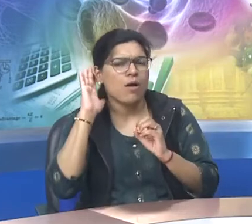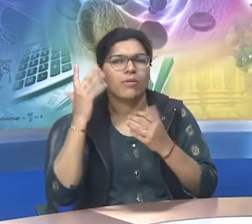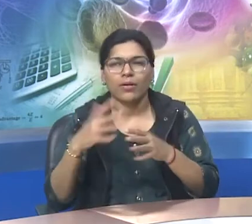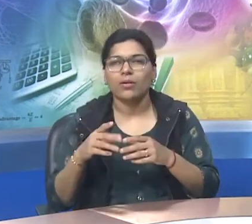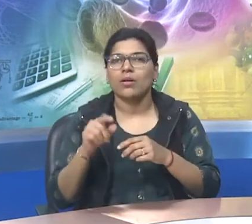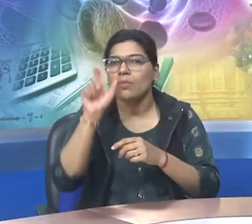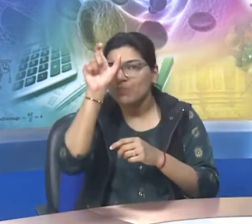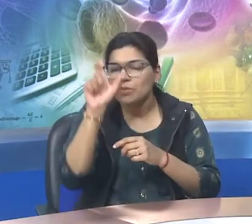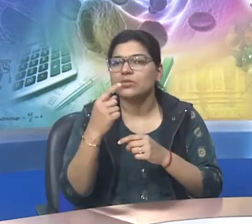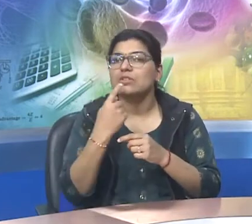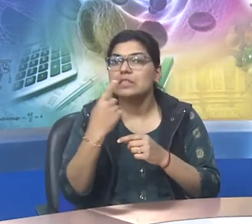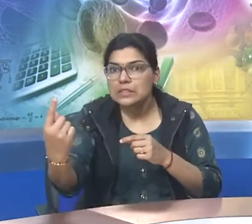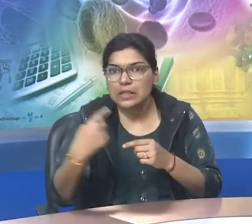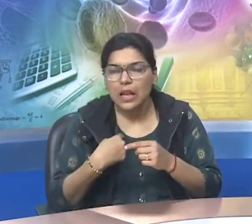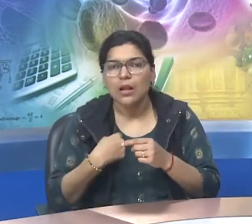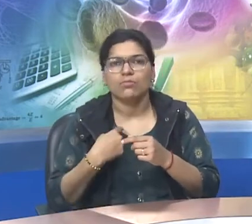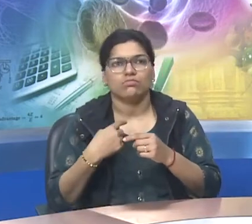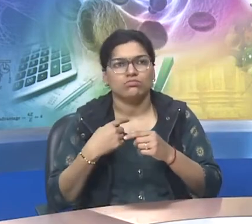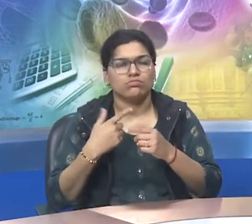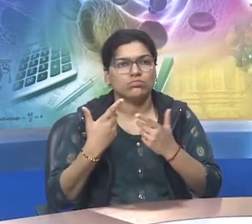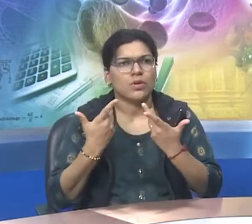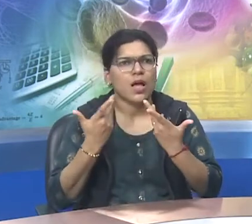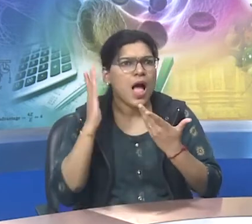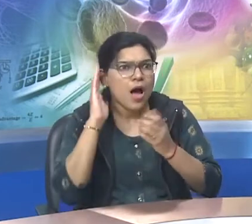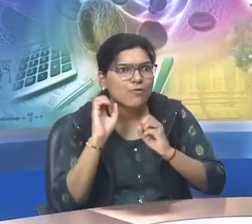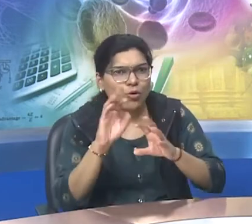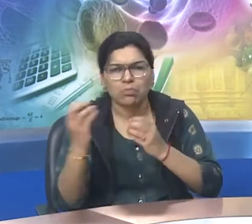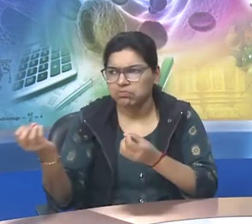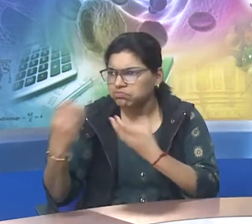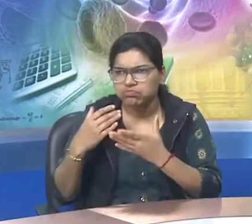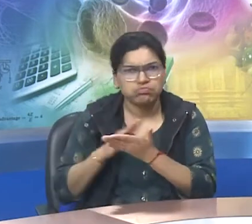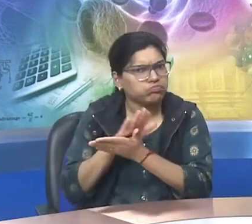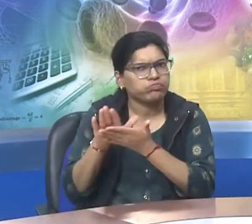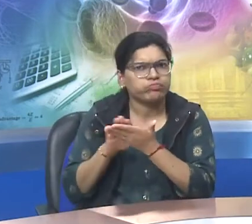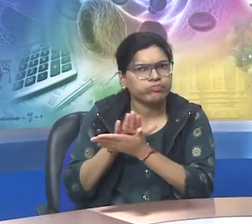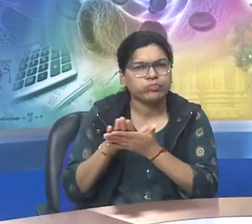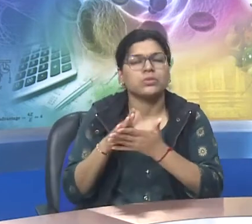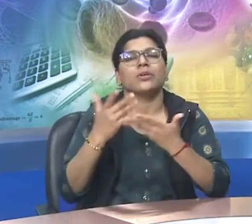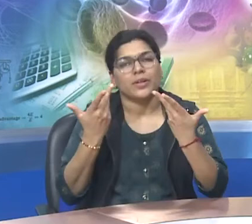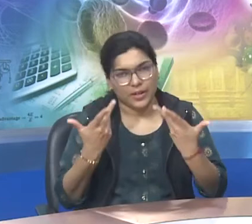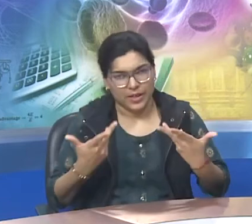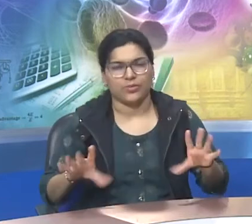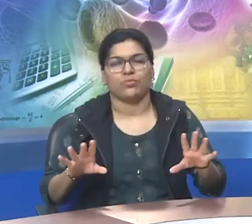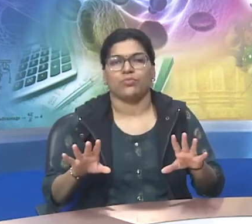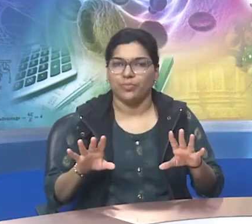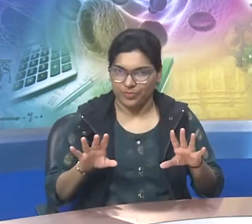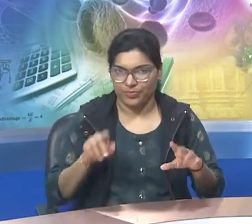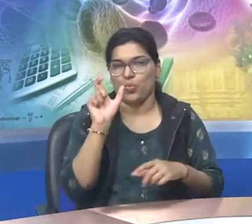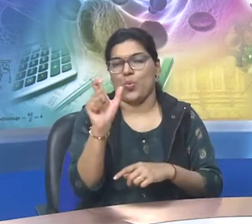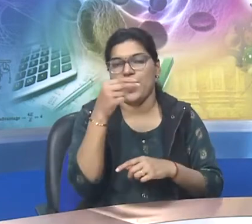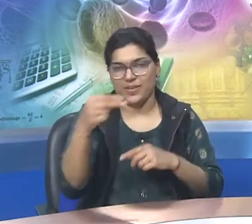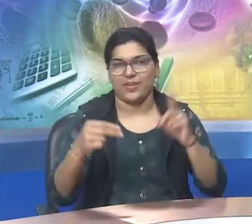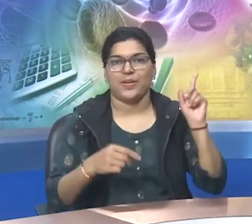No one informed me about the class, that class is not going to happen. So